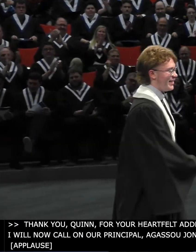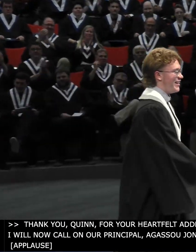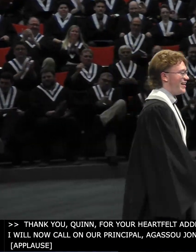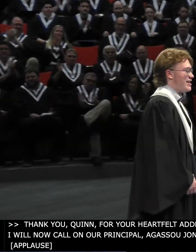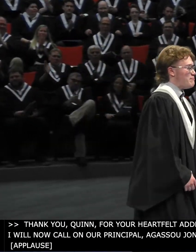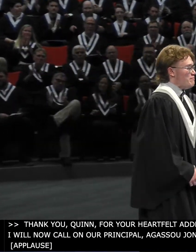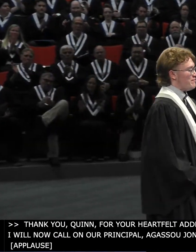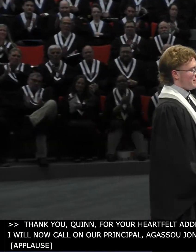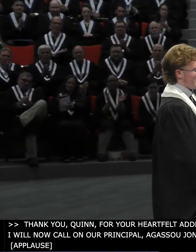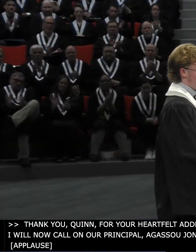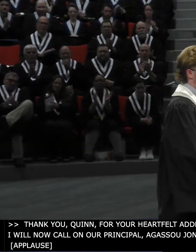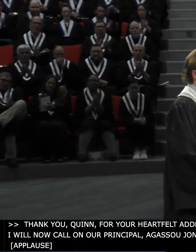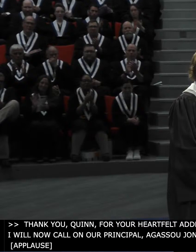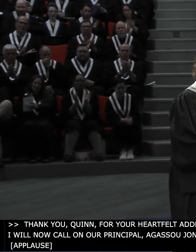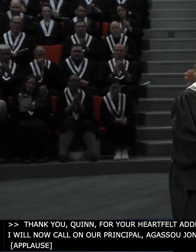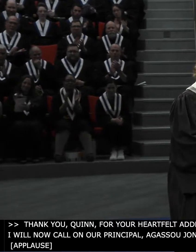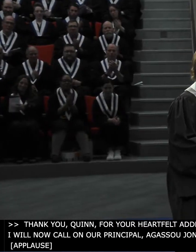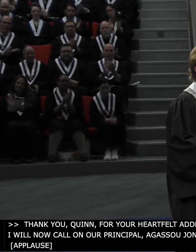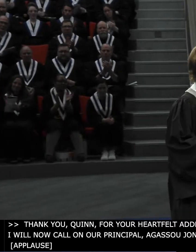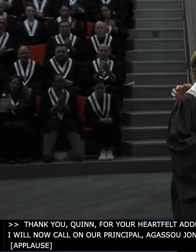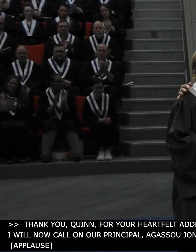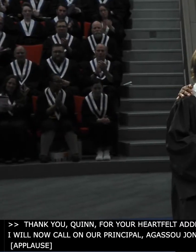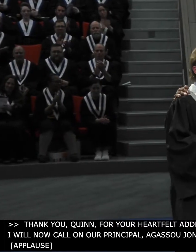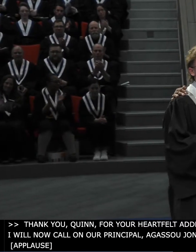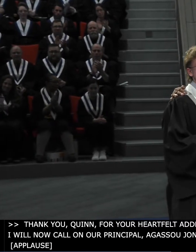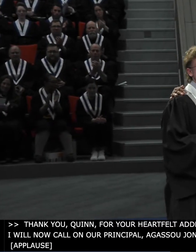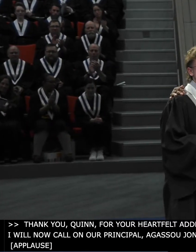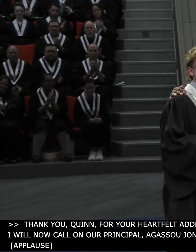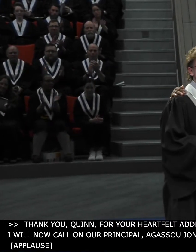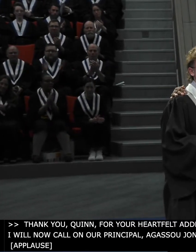There, just gonna set it up.